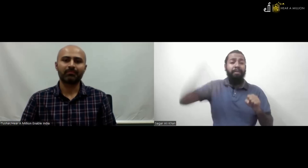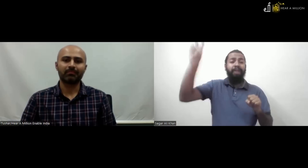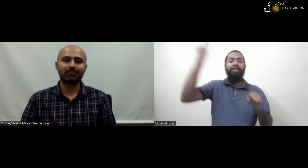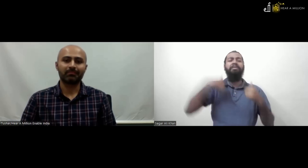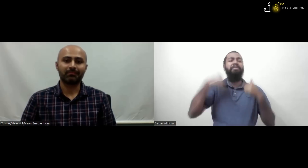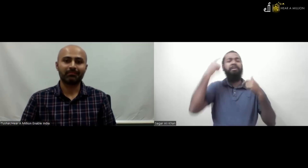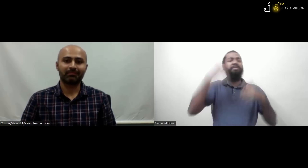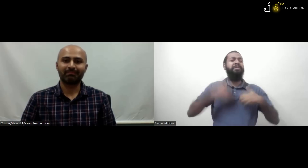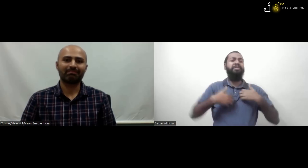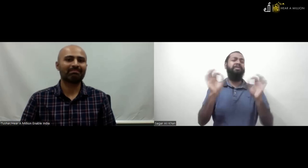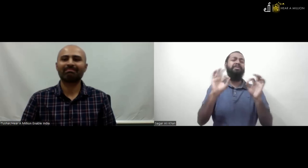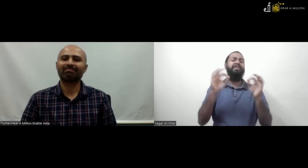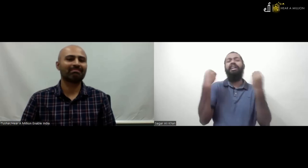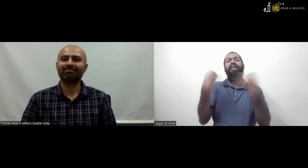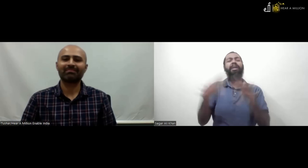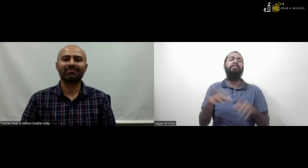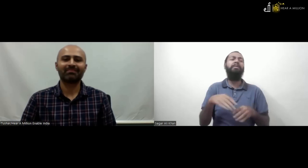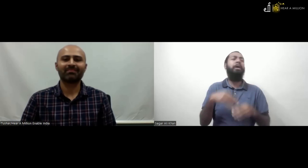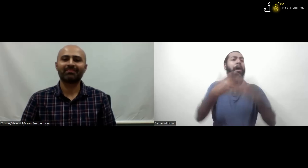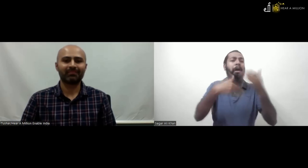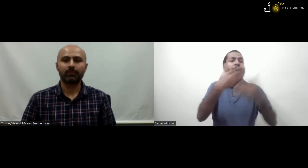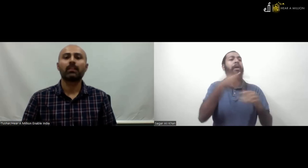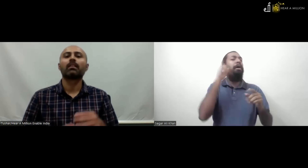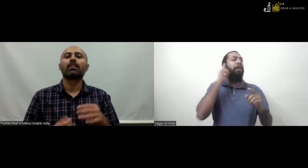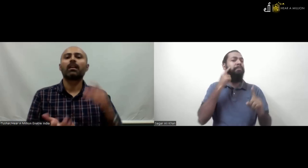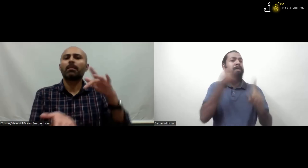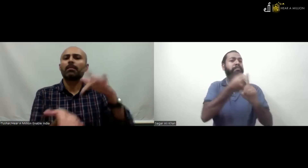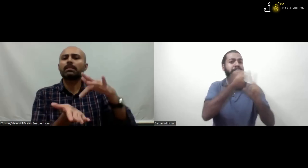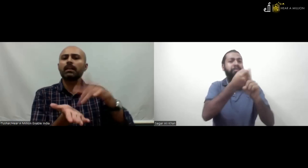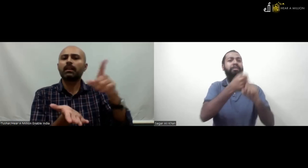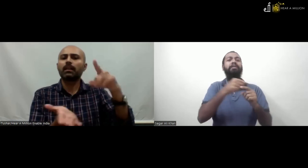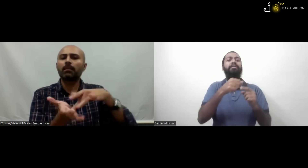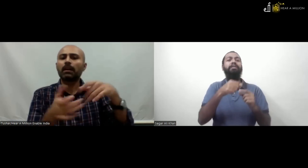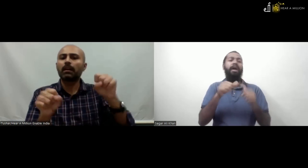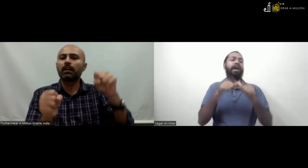first time and I lost the money, the time. But anyway,